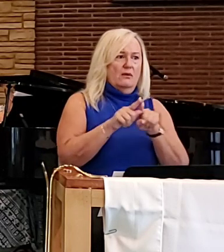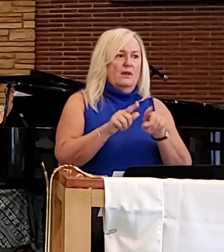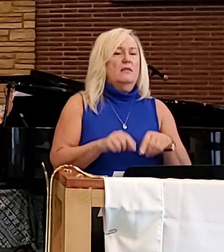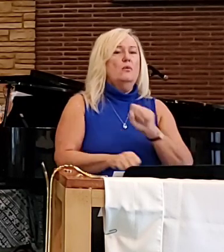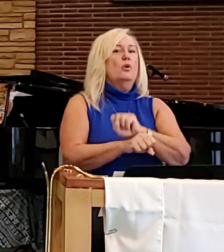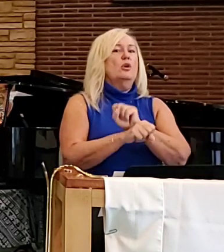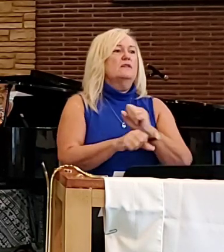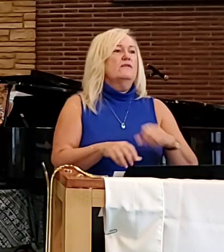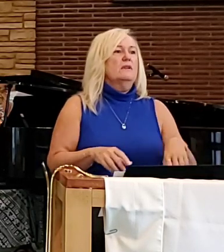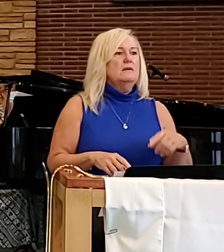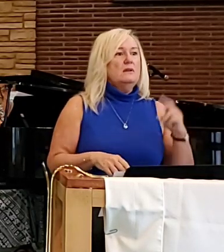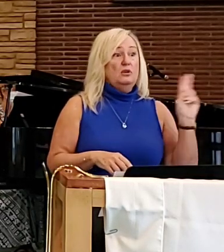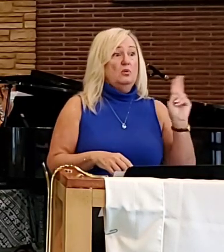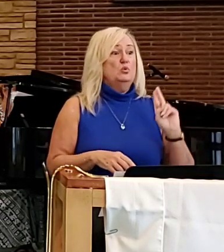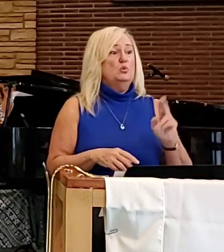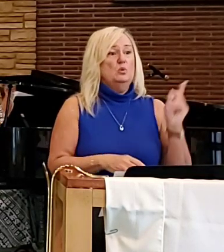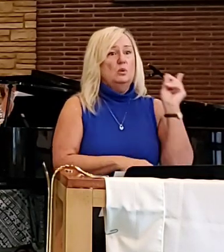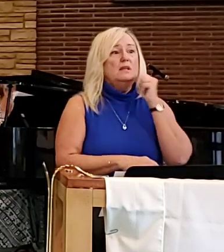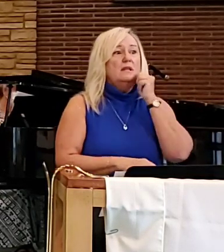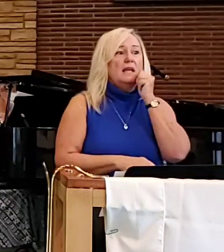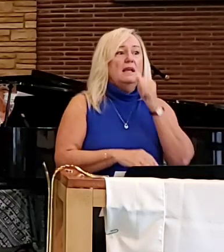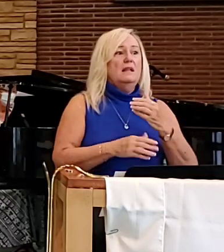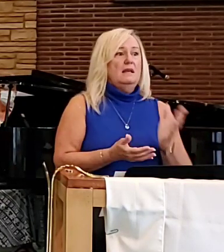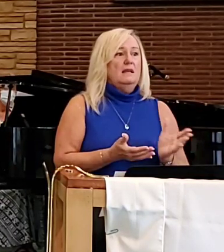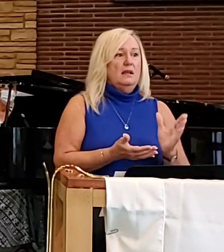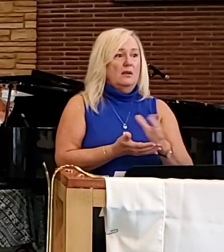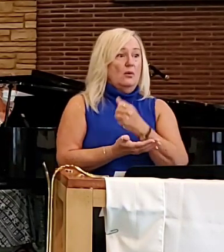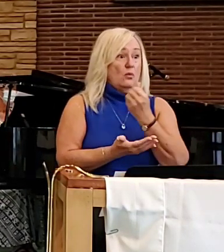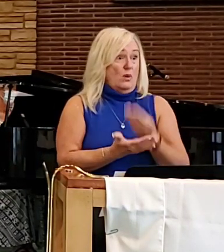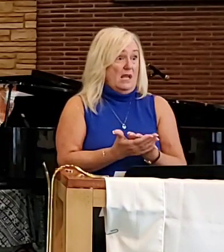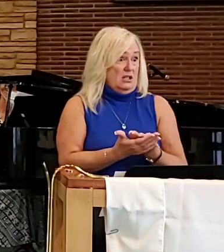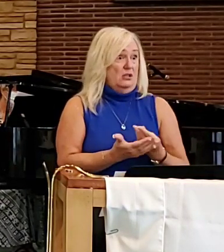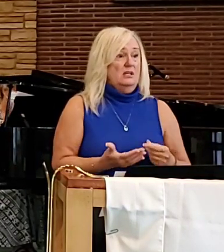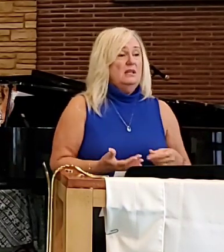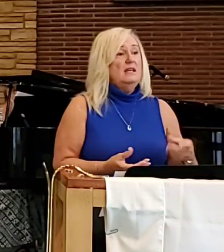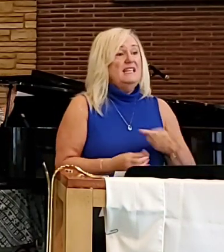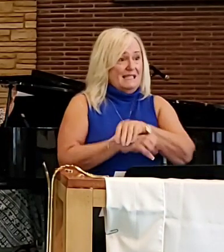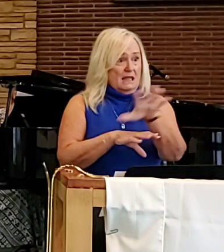the usual daily wage, he sent them into his vineyard.